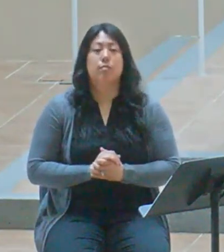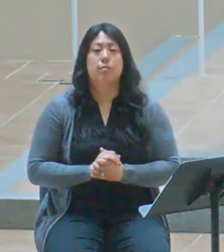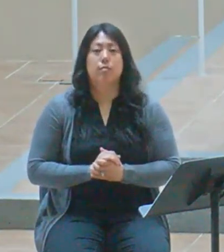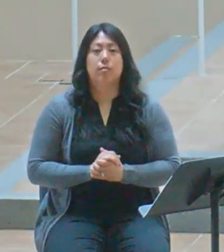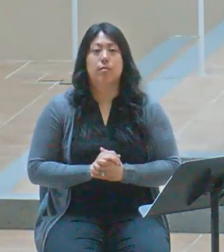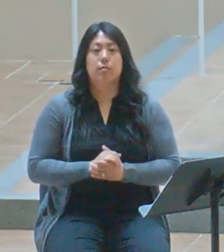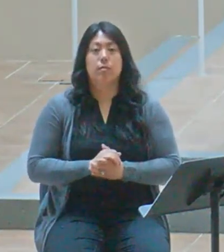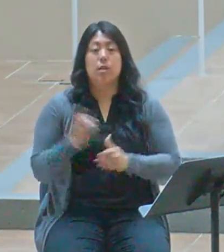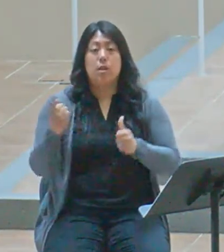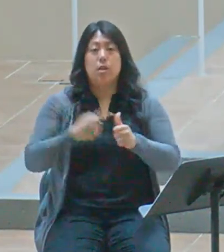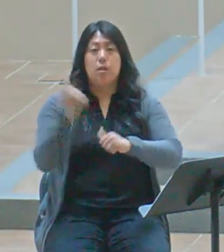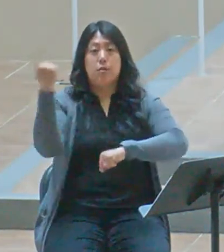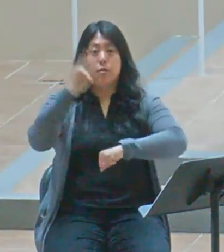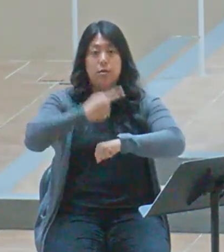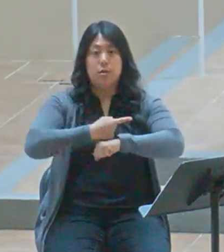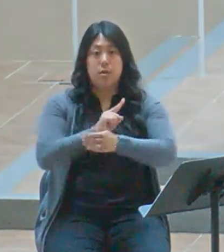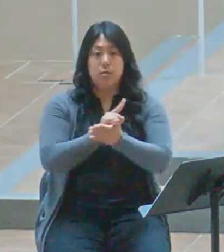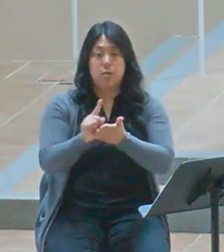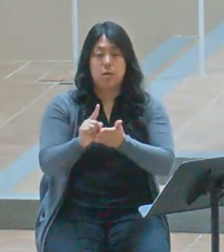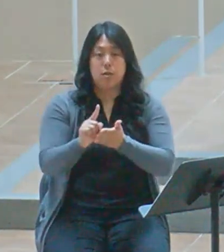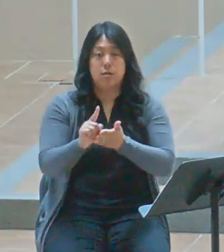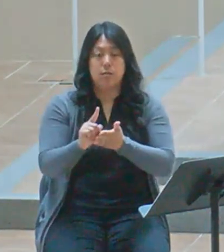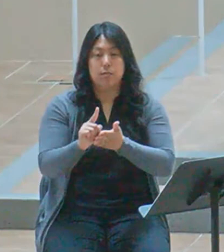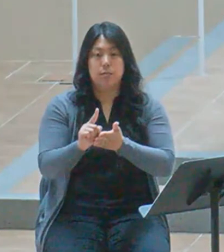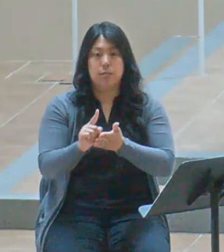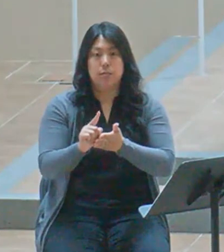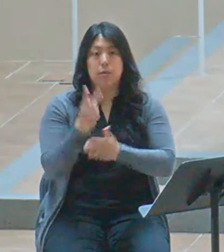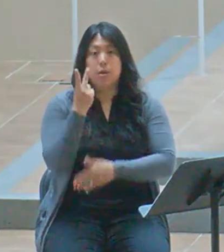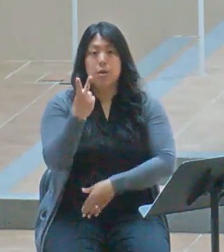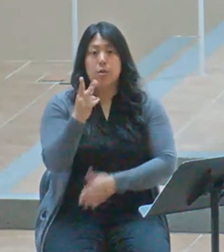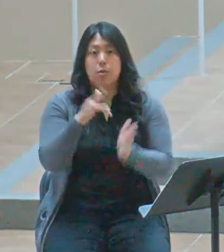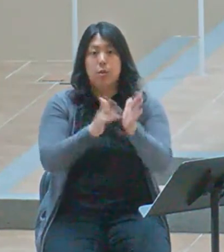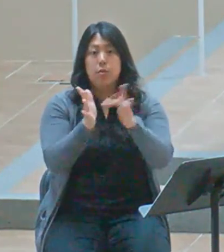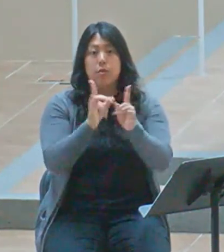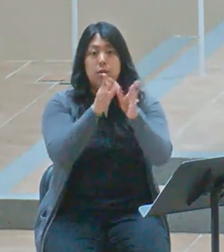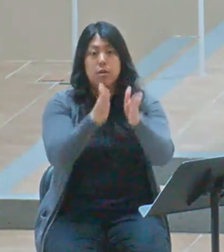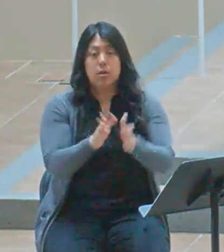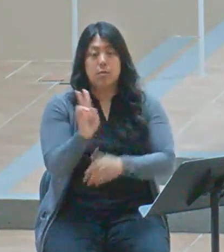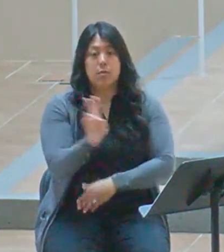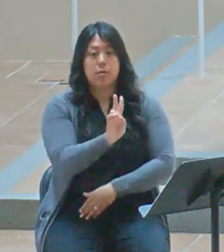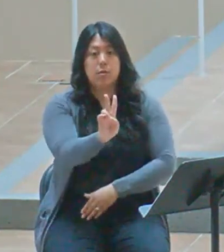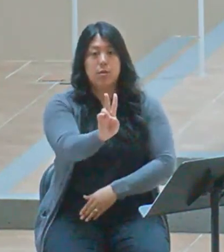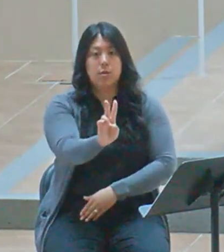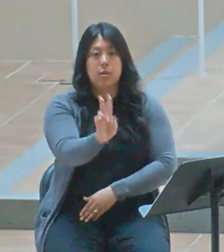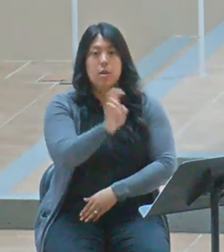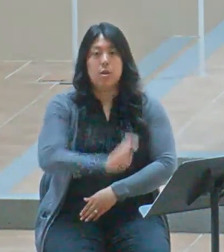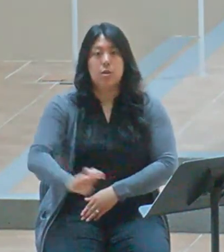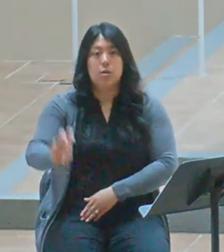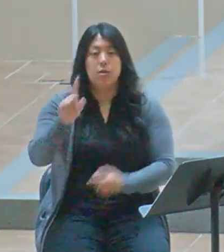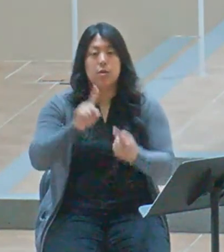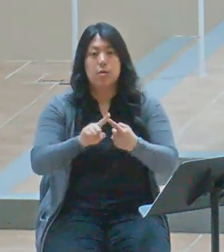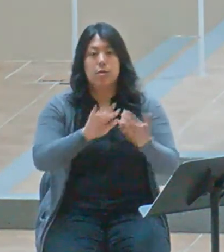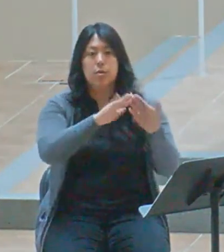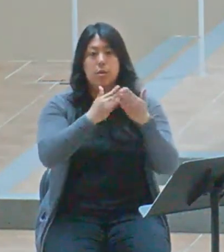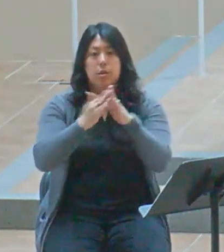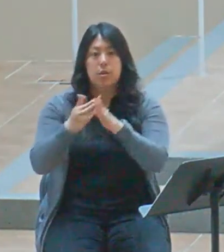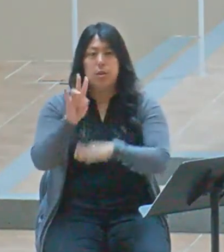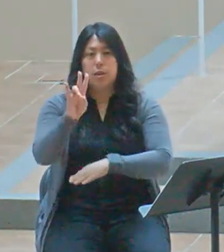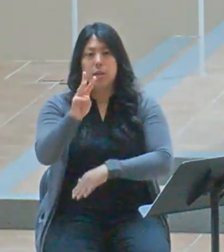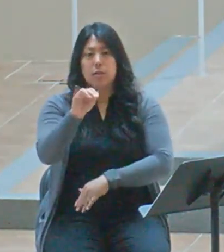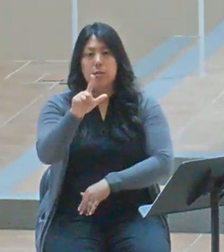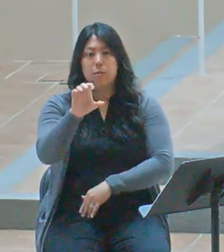That very day, the first day of the week, two of Jesus' disciples were going to a village